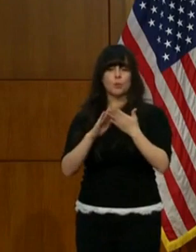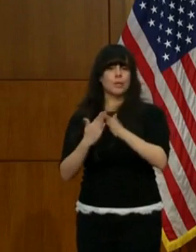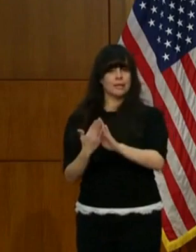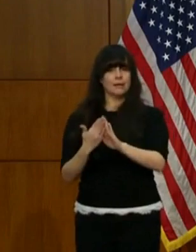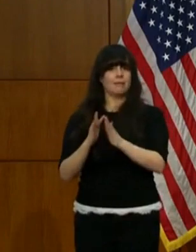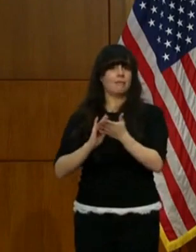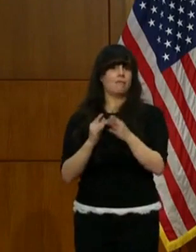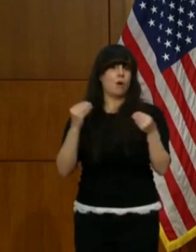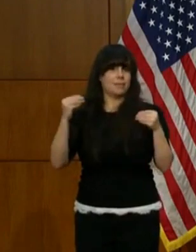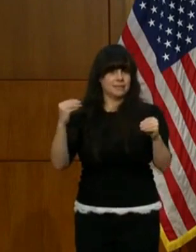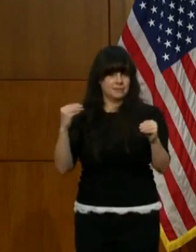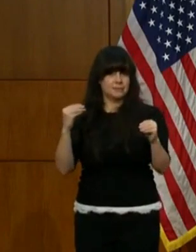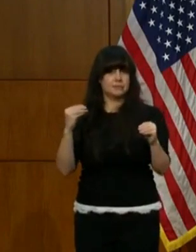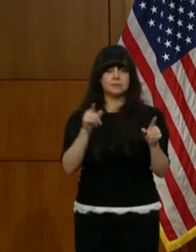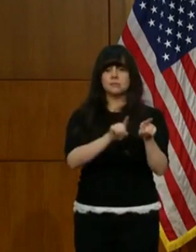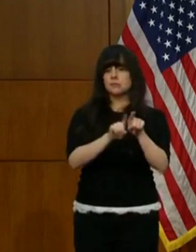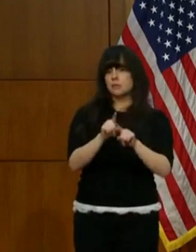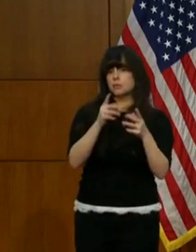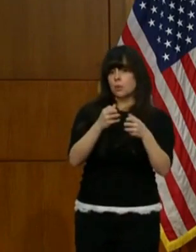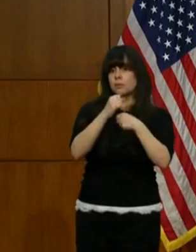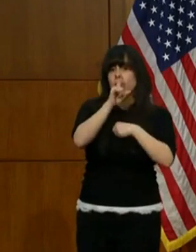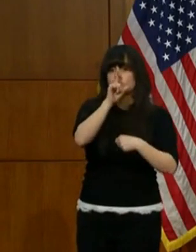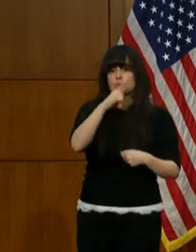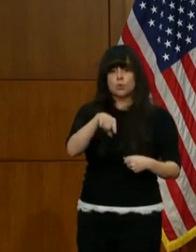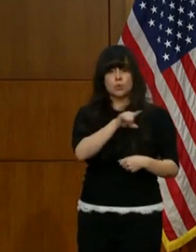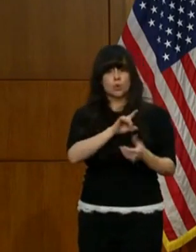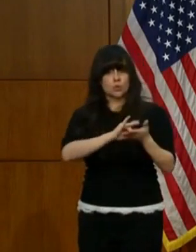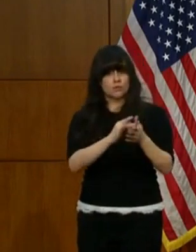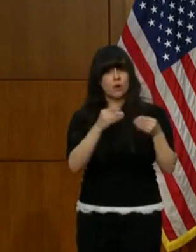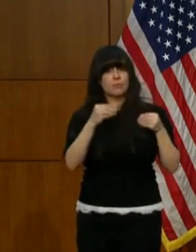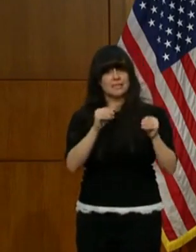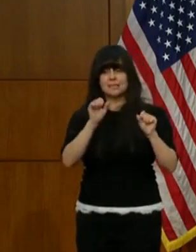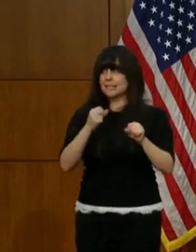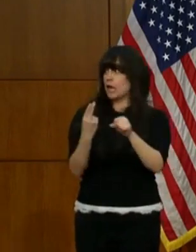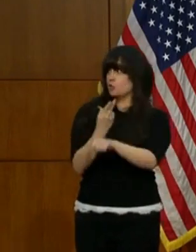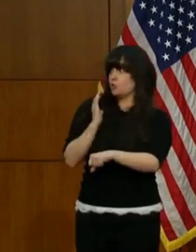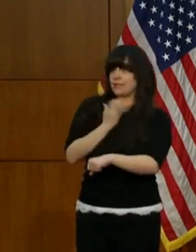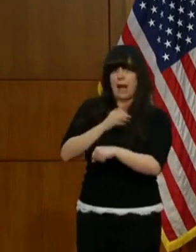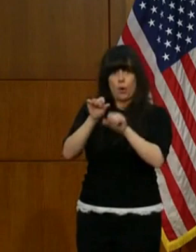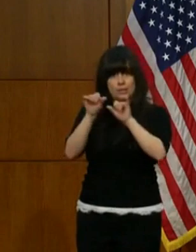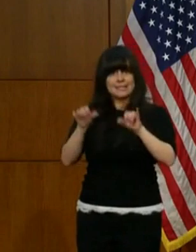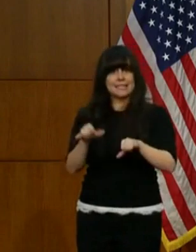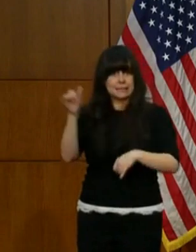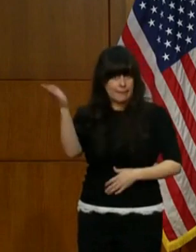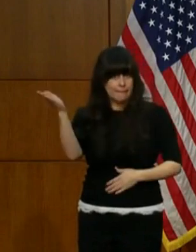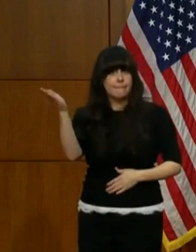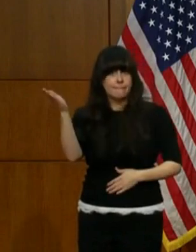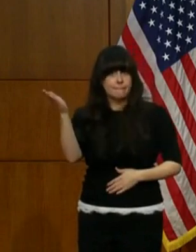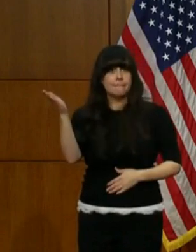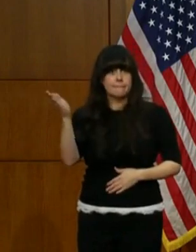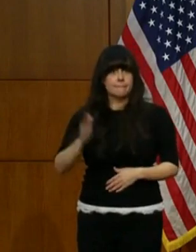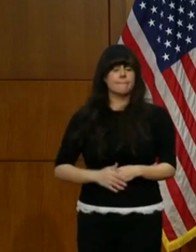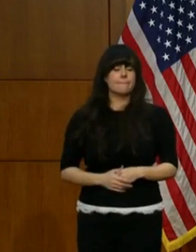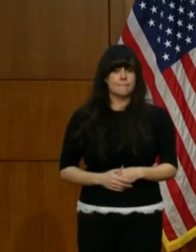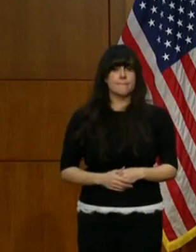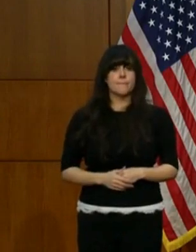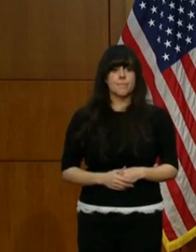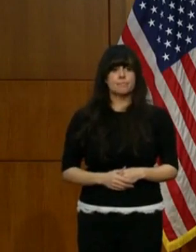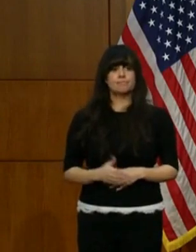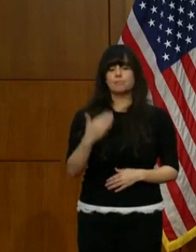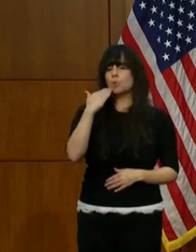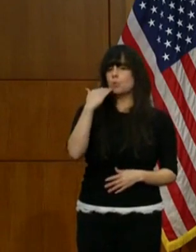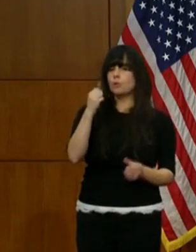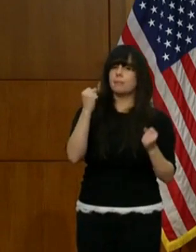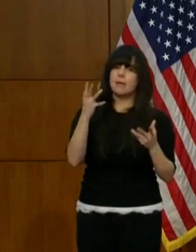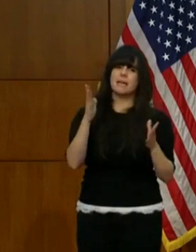want to ensure that pharmacies can work with our pre-registration system. I know that a lot of our small